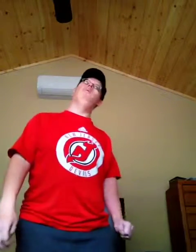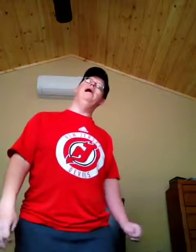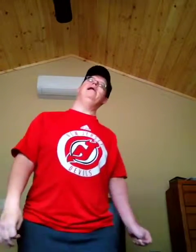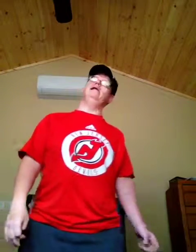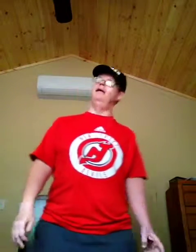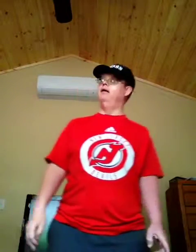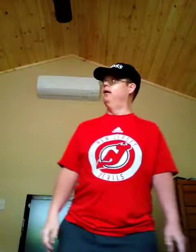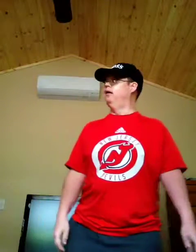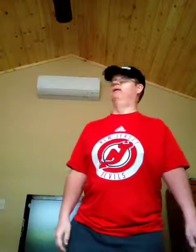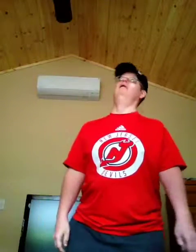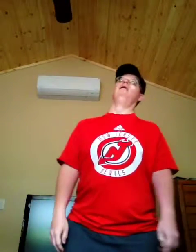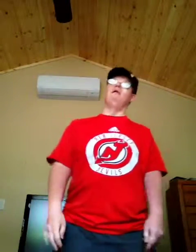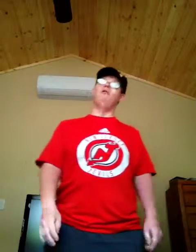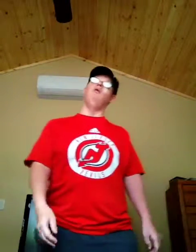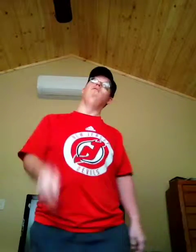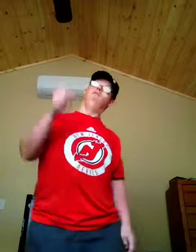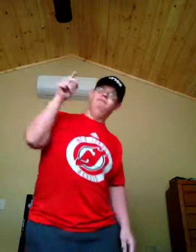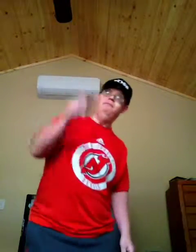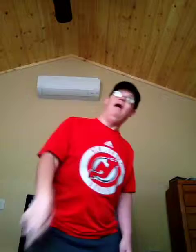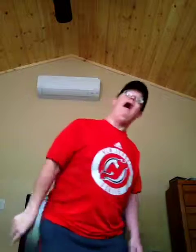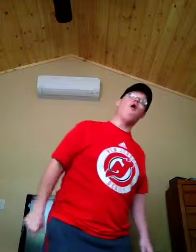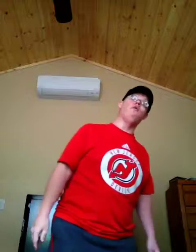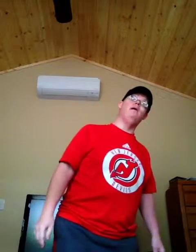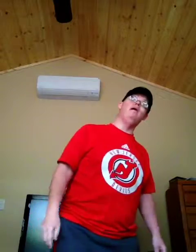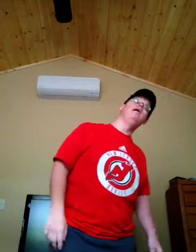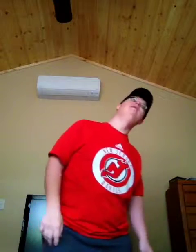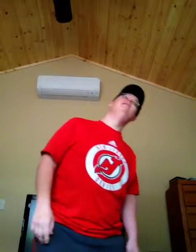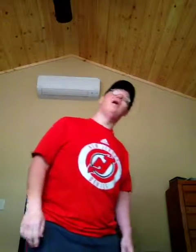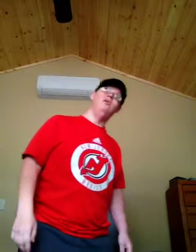bed. So, I go to bed, next thing you